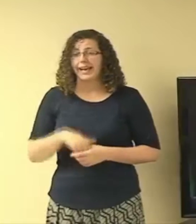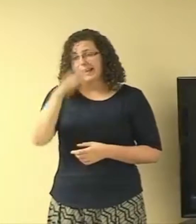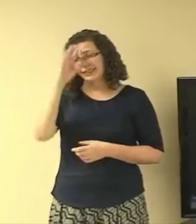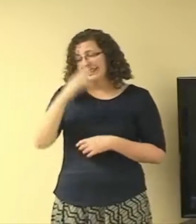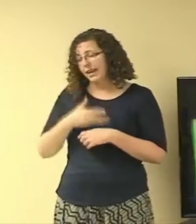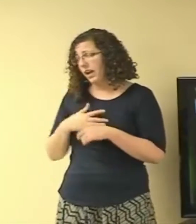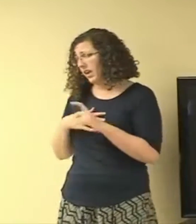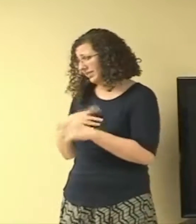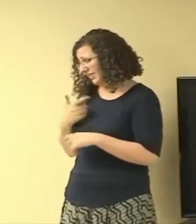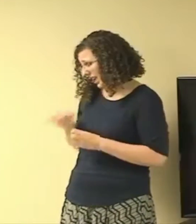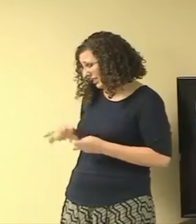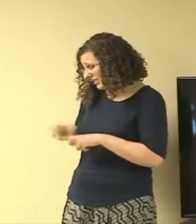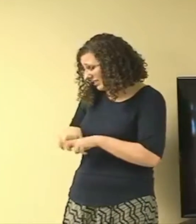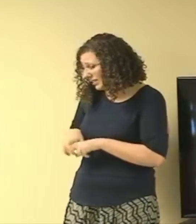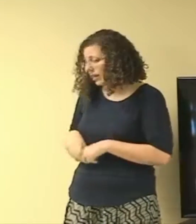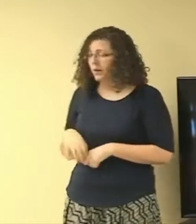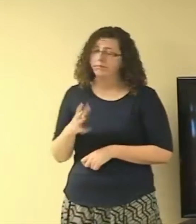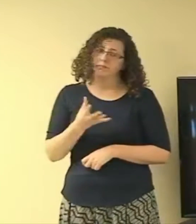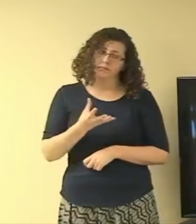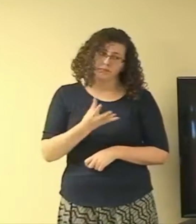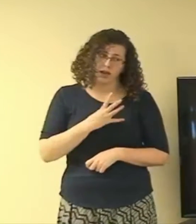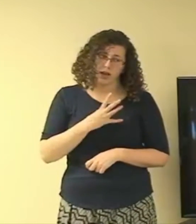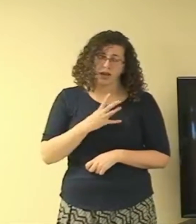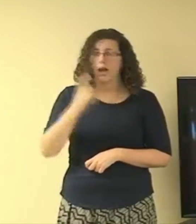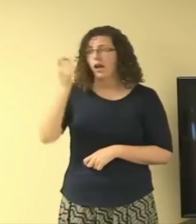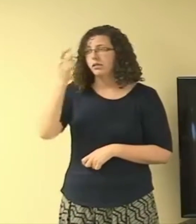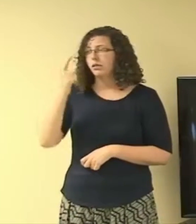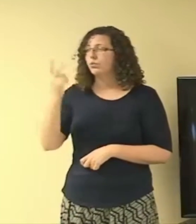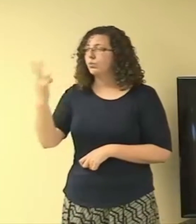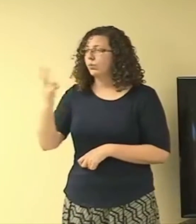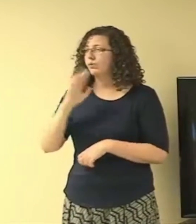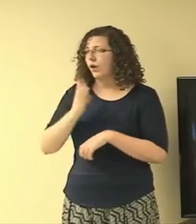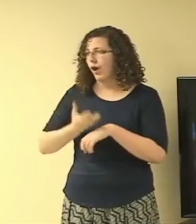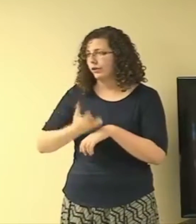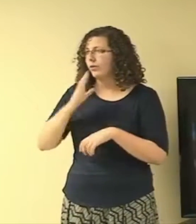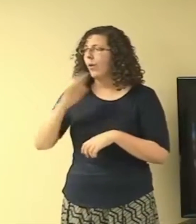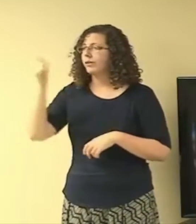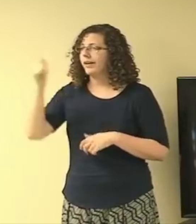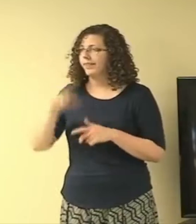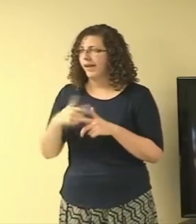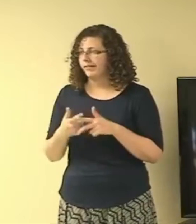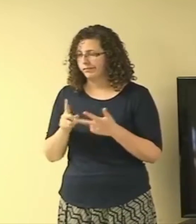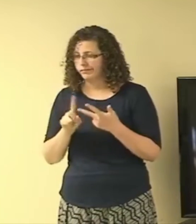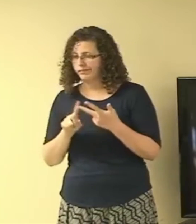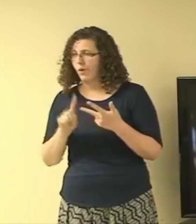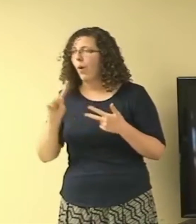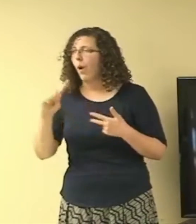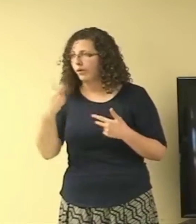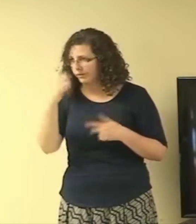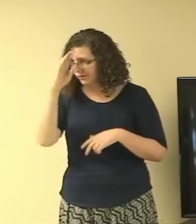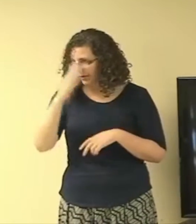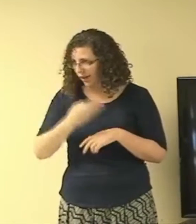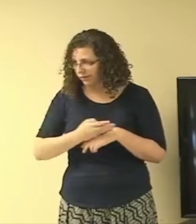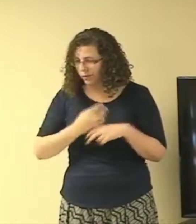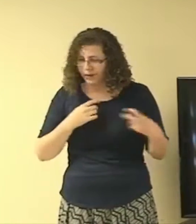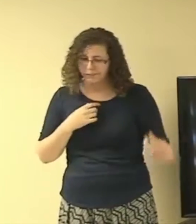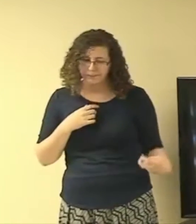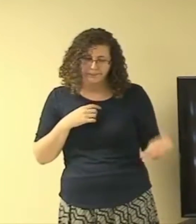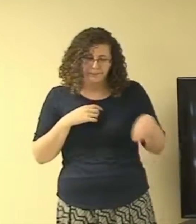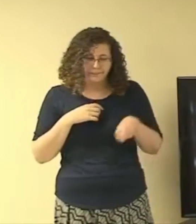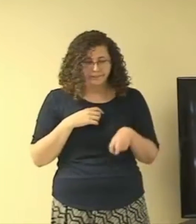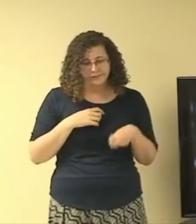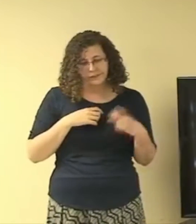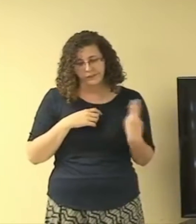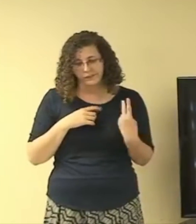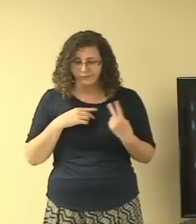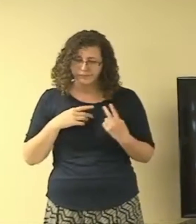for a little while, Dad? And I said, well, sure, baby. I've got two daughters that are older than him and then my only son. And so he climbed up in my lap, and we were just